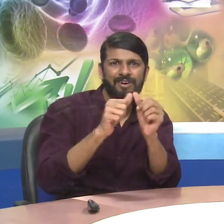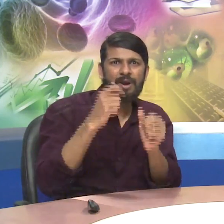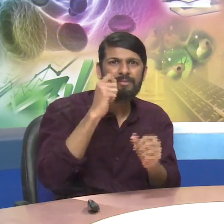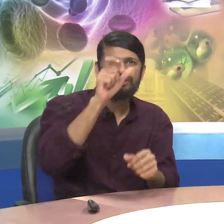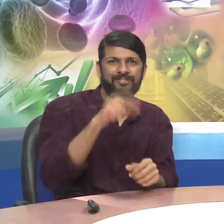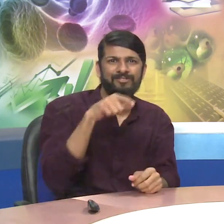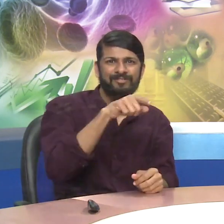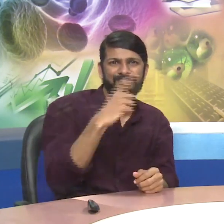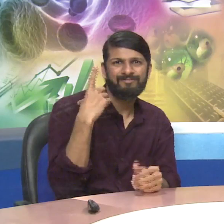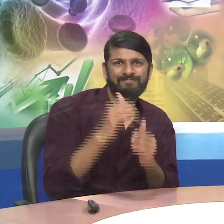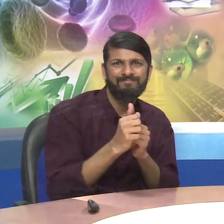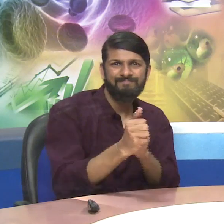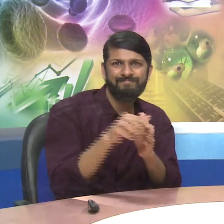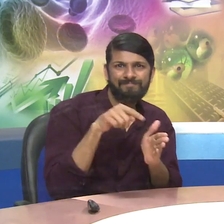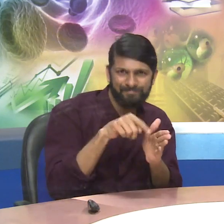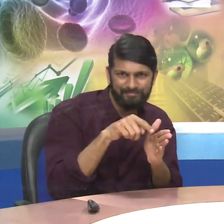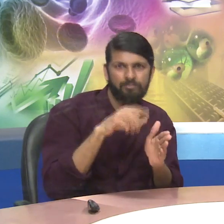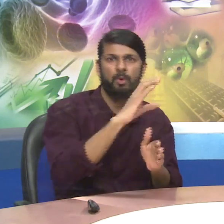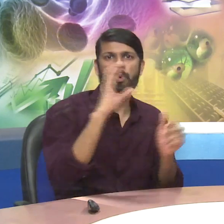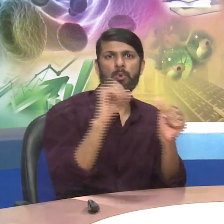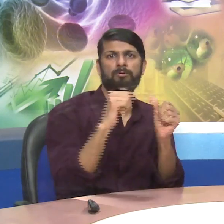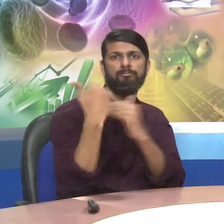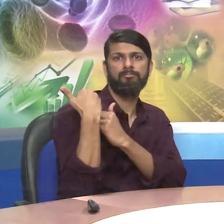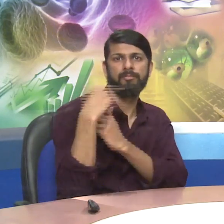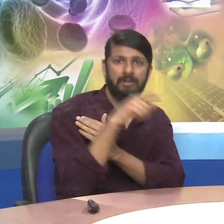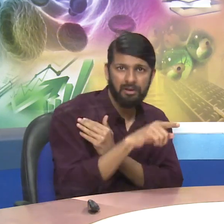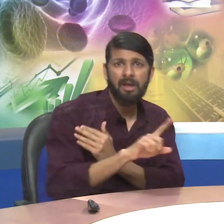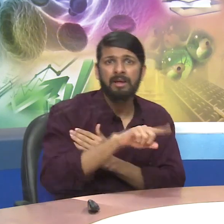Just now I had told you about Dr. B.R. Ambedkar